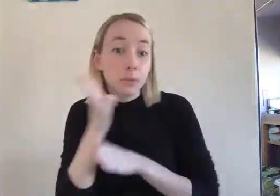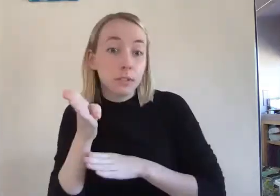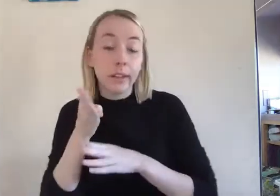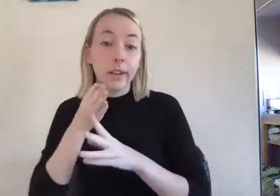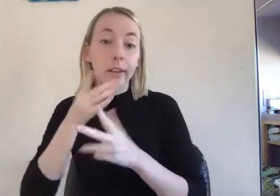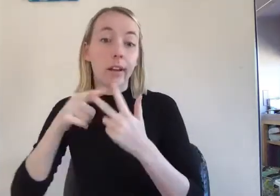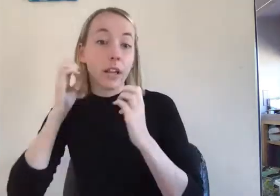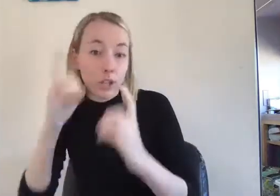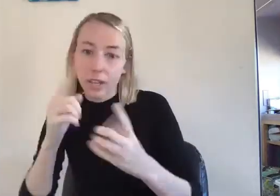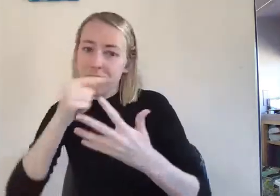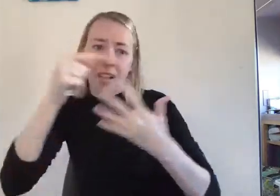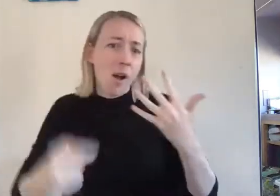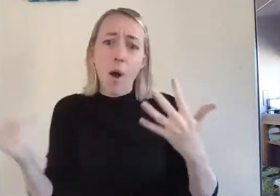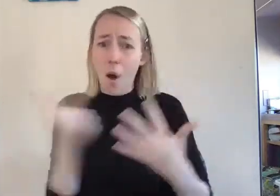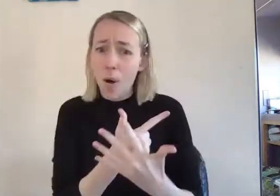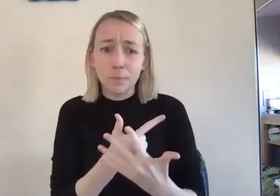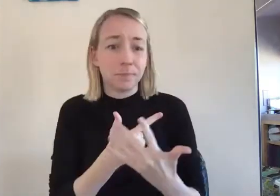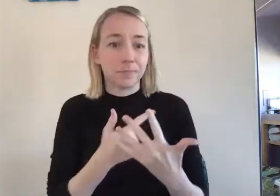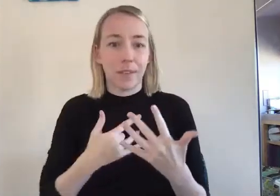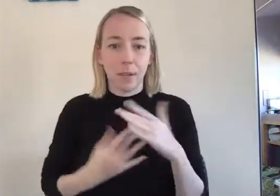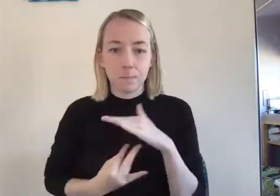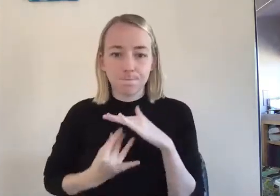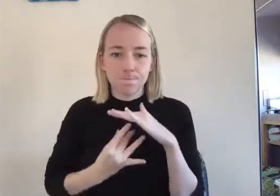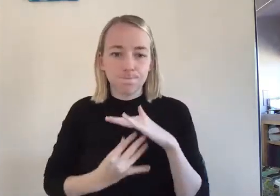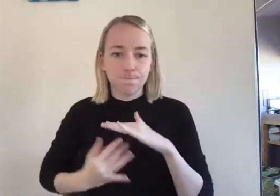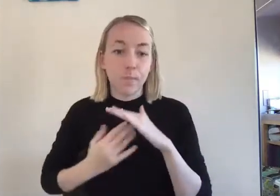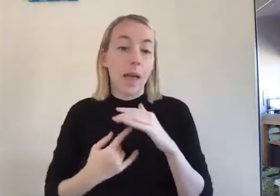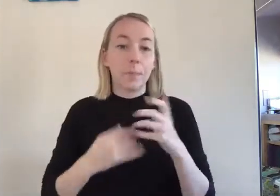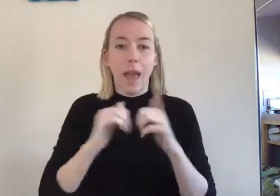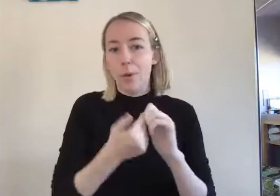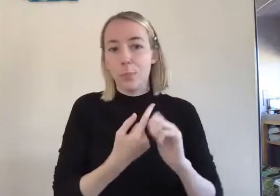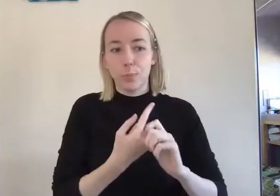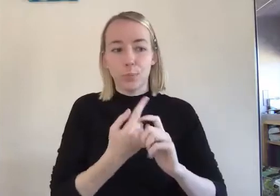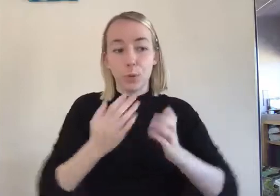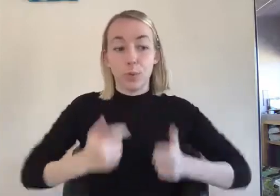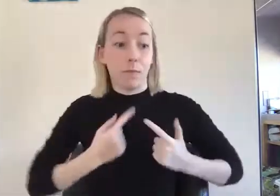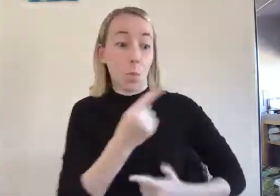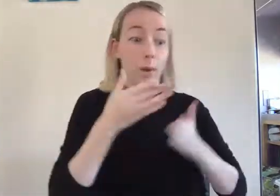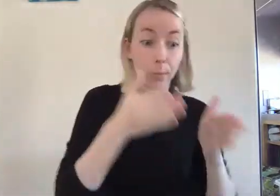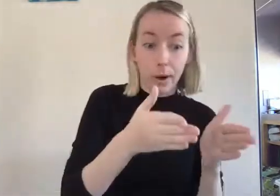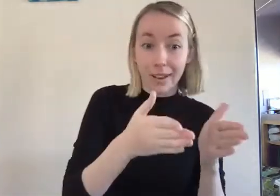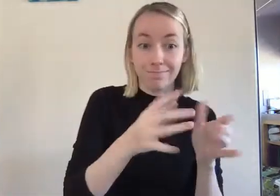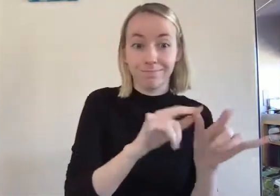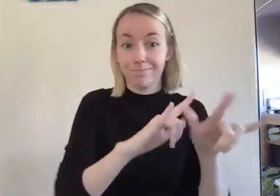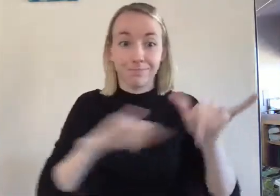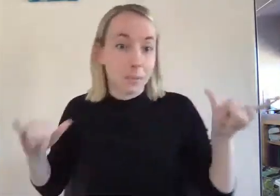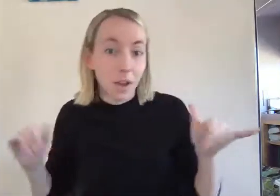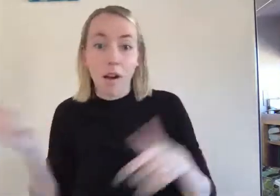or career or education, any part of my life. How you do one thing is how you do anything, right? And so I